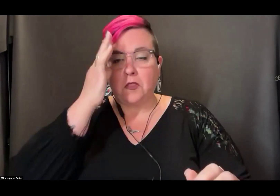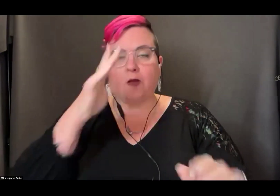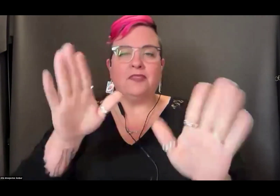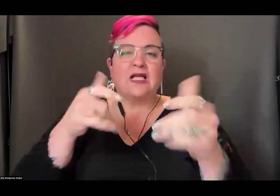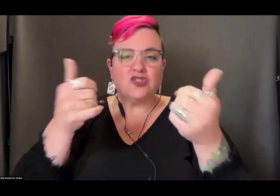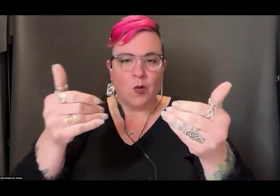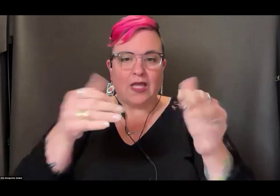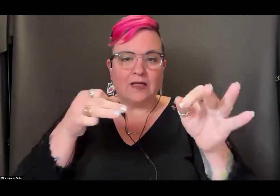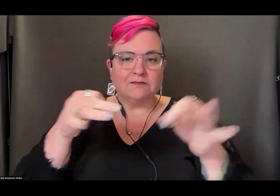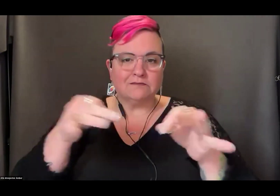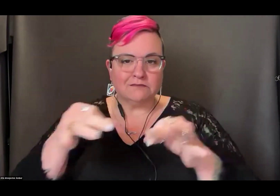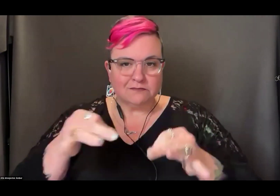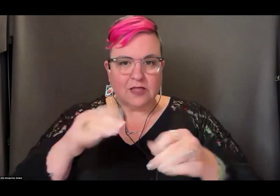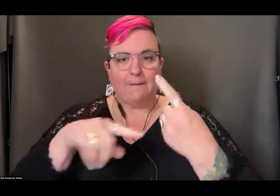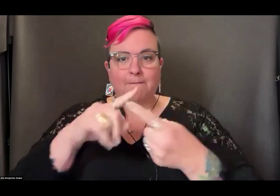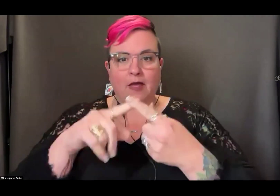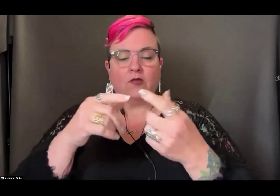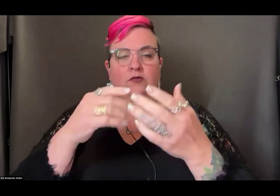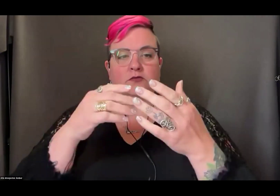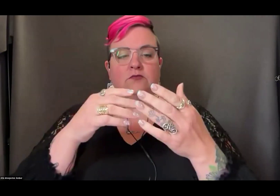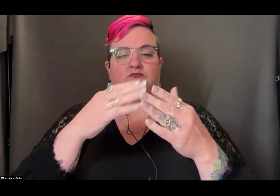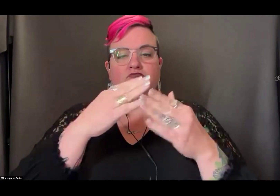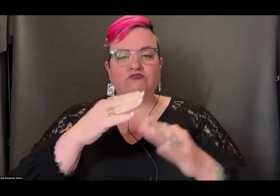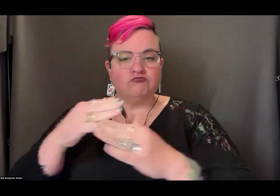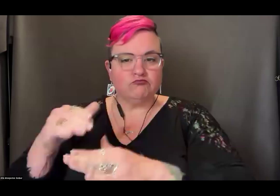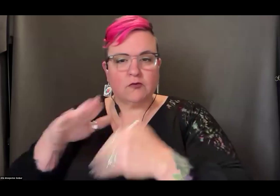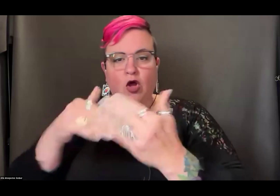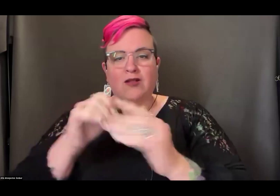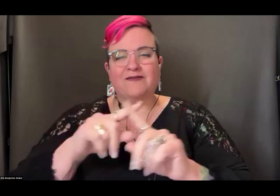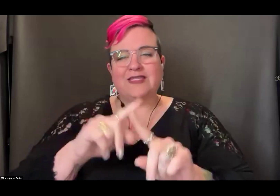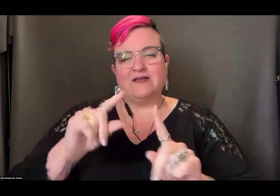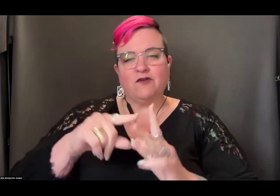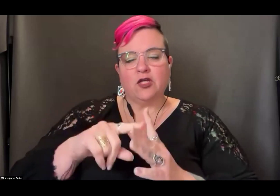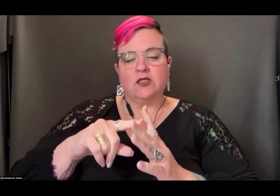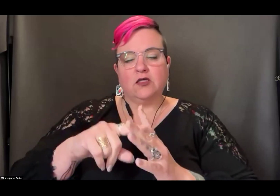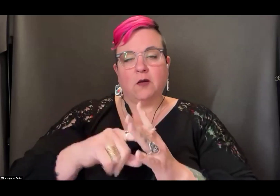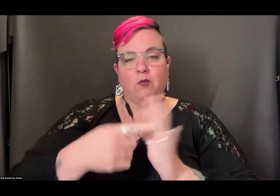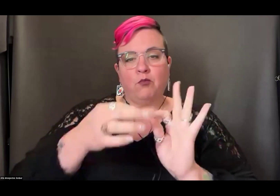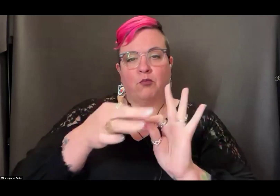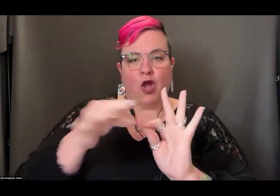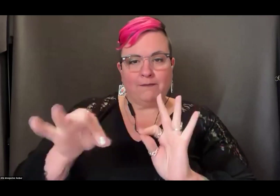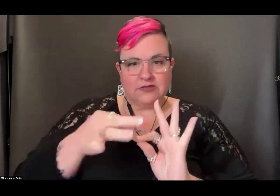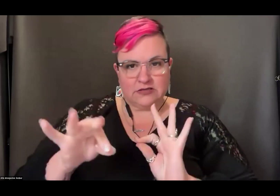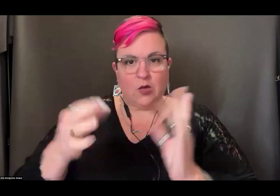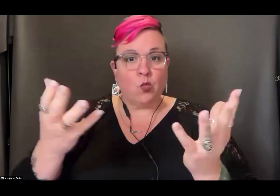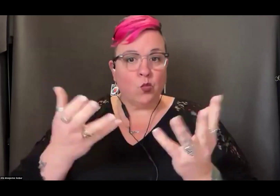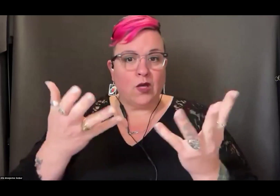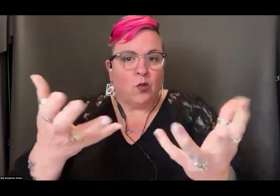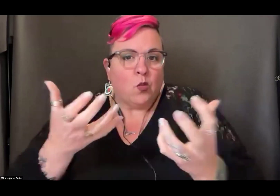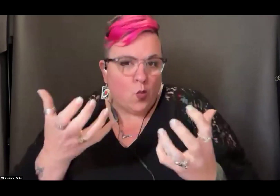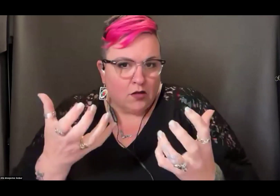let's talk about breaking down the prompt and what we want in this